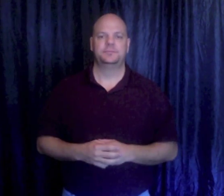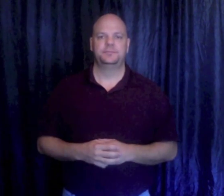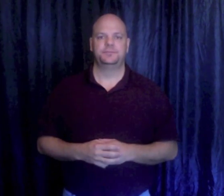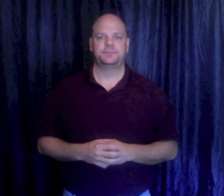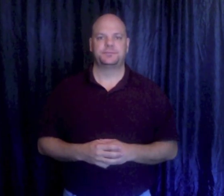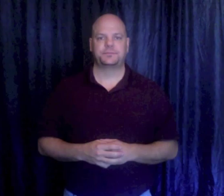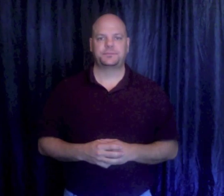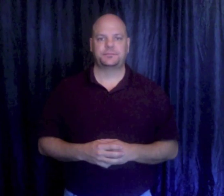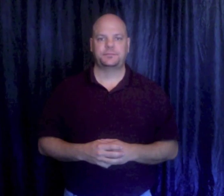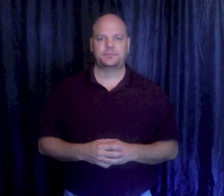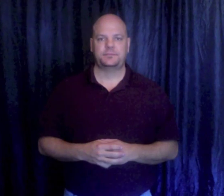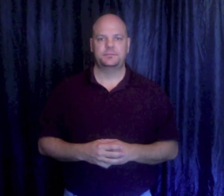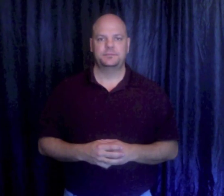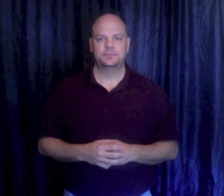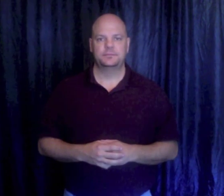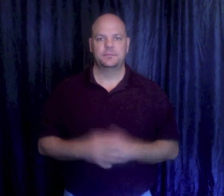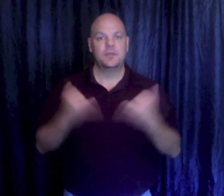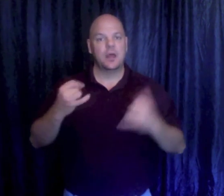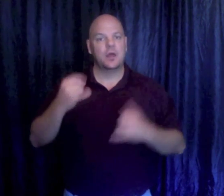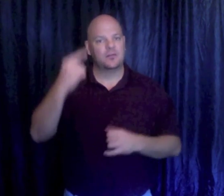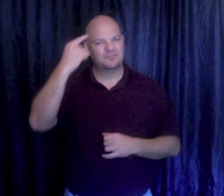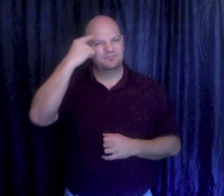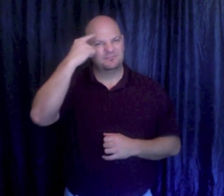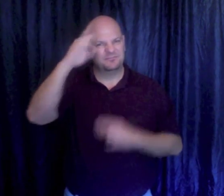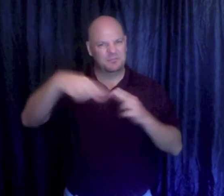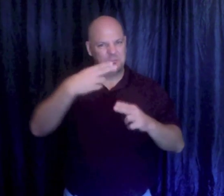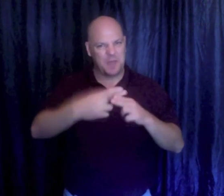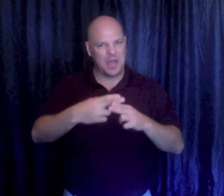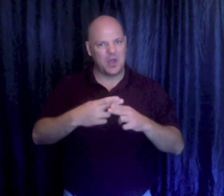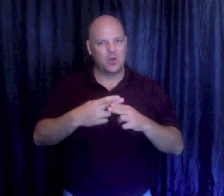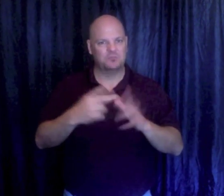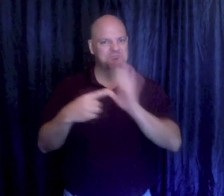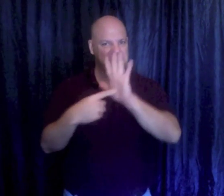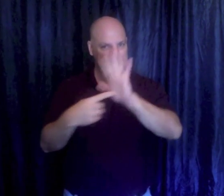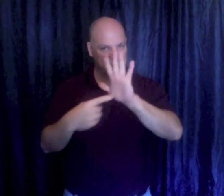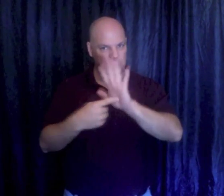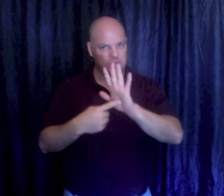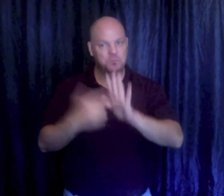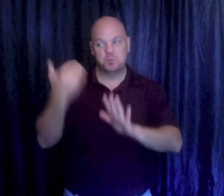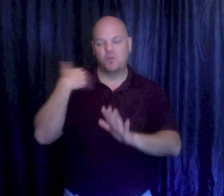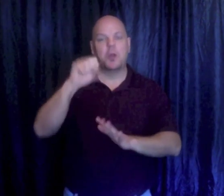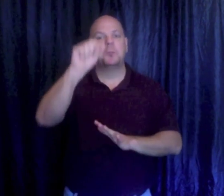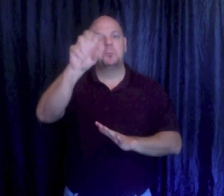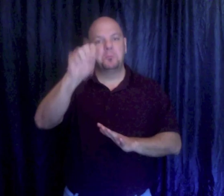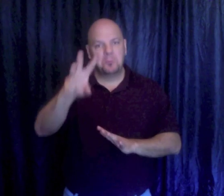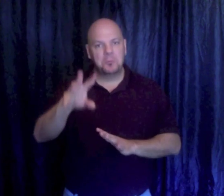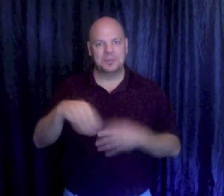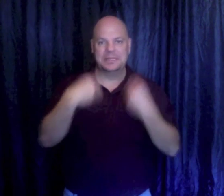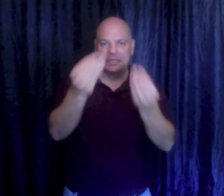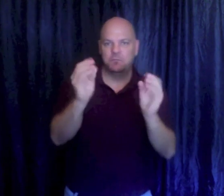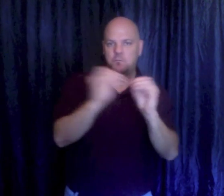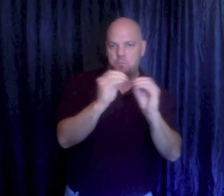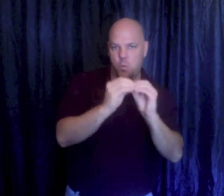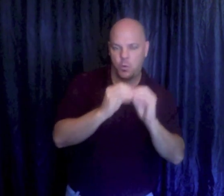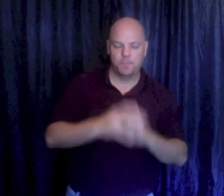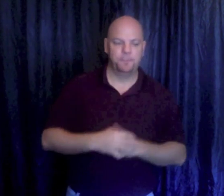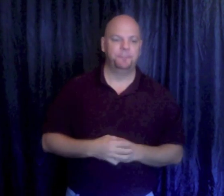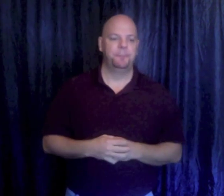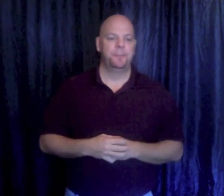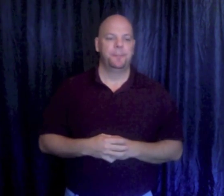So let's think about some examples. I've named some, but here's some more examples of where an interpreter may feel that